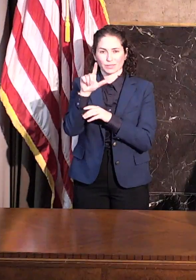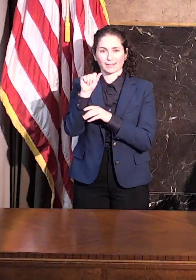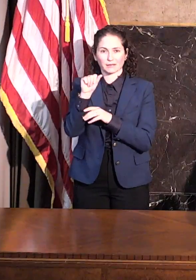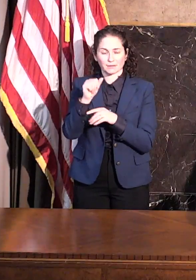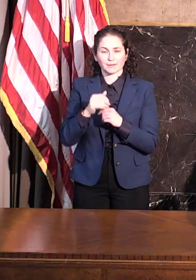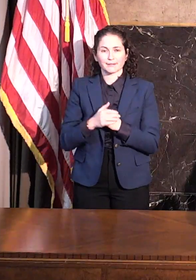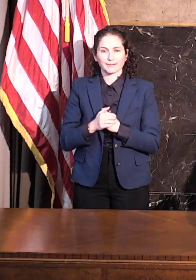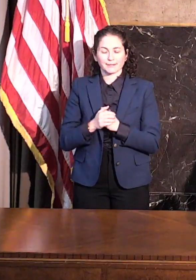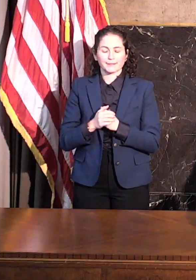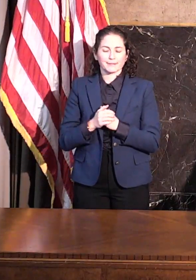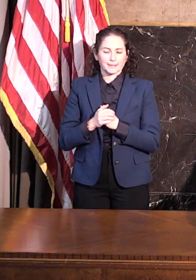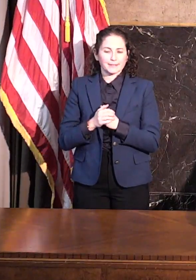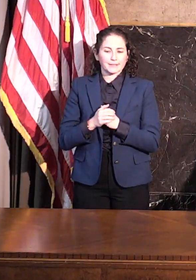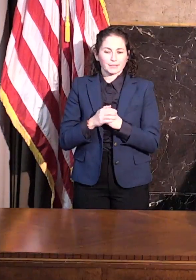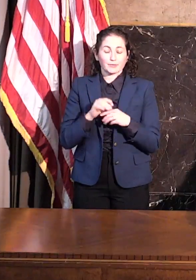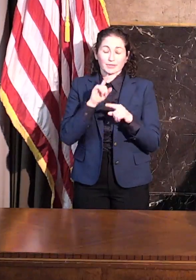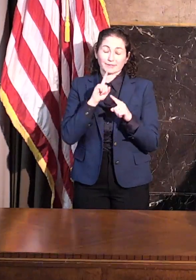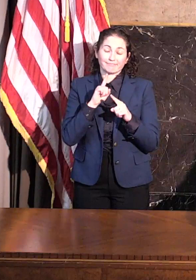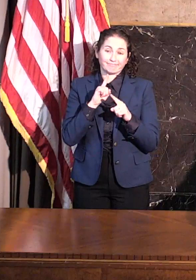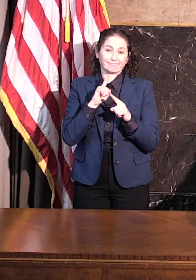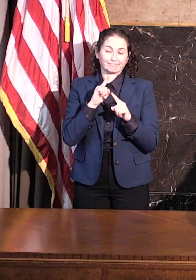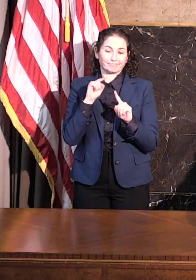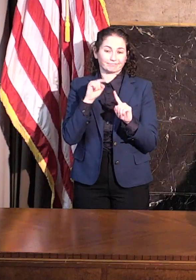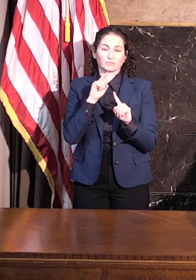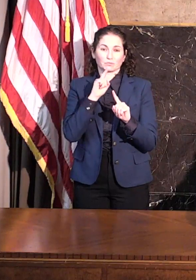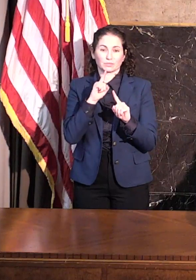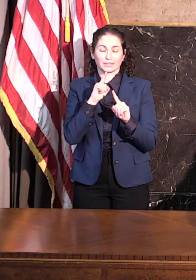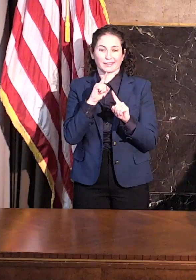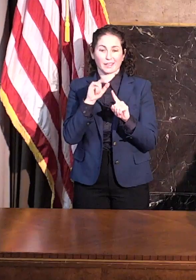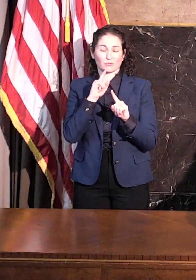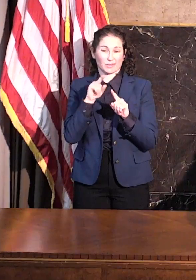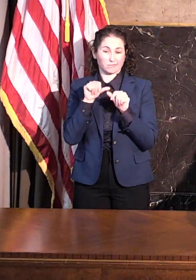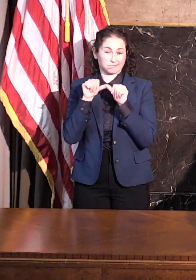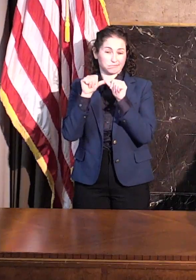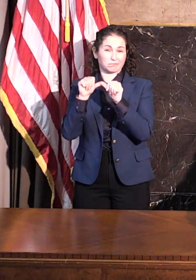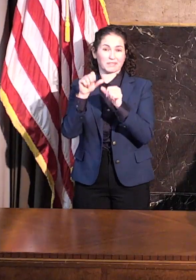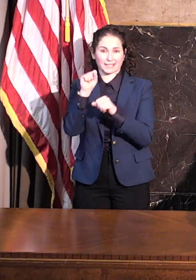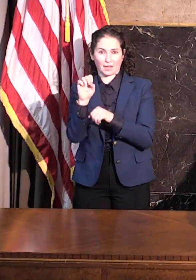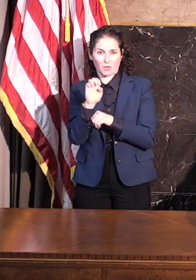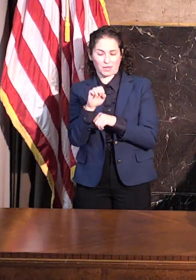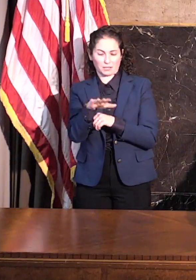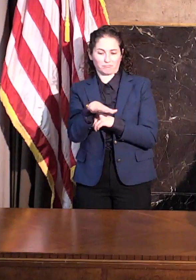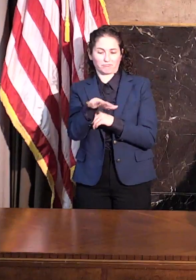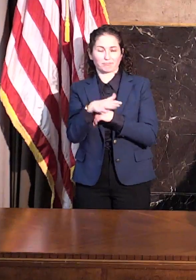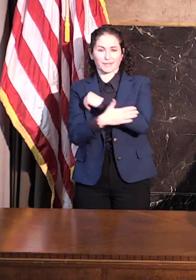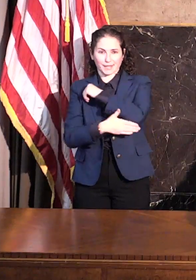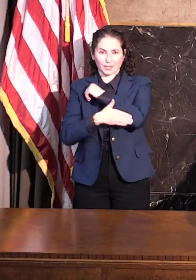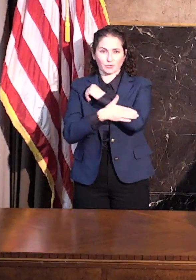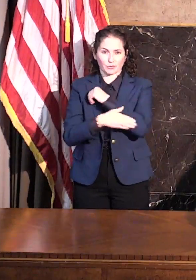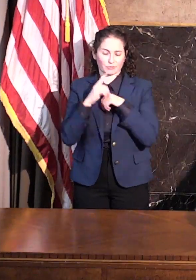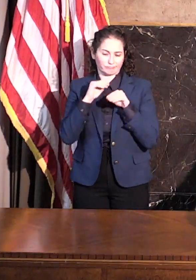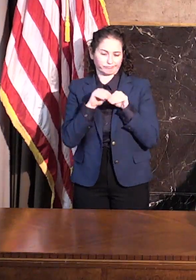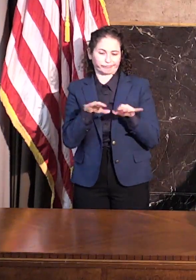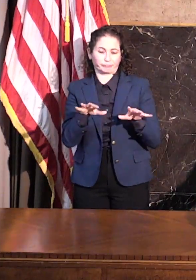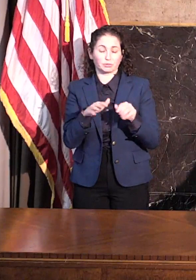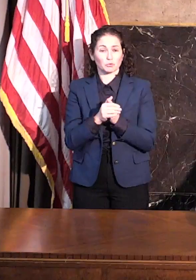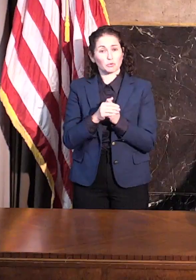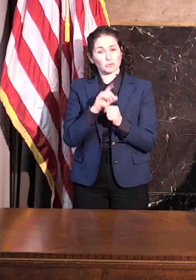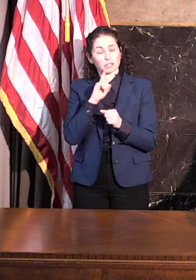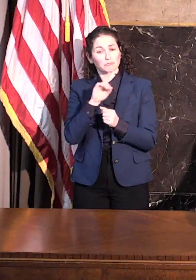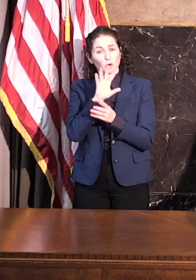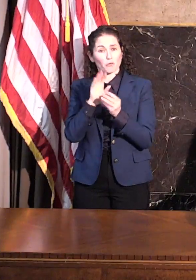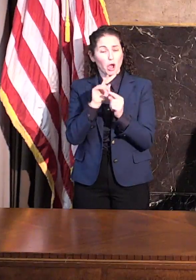but overall we're in a much better place. I do want to start, however, by addressing the weather that